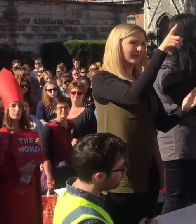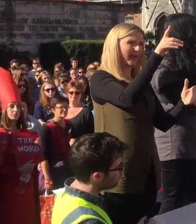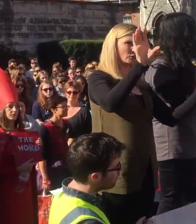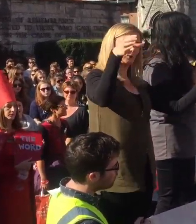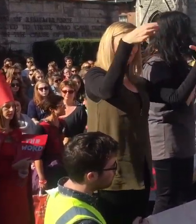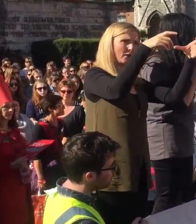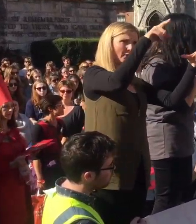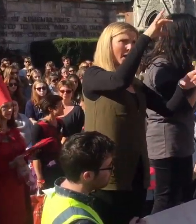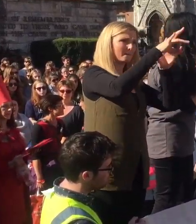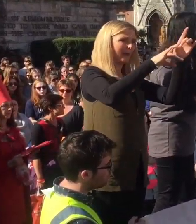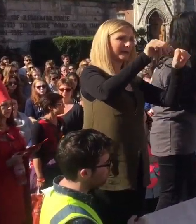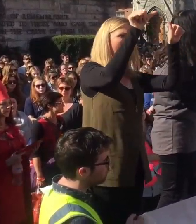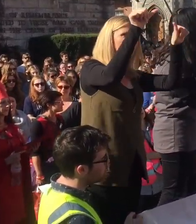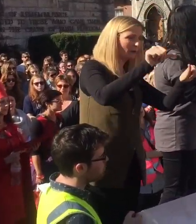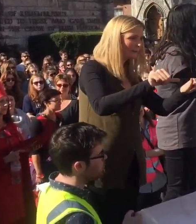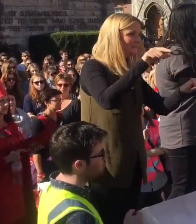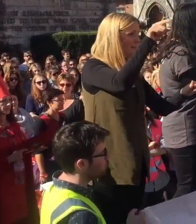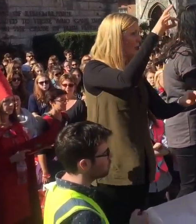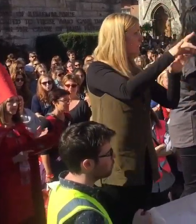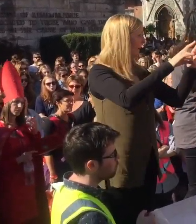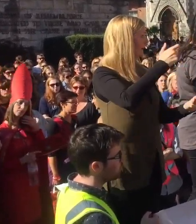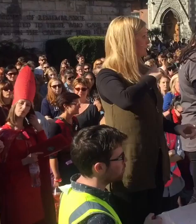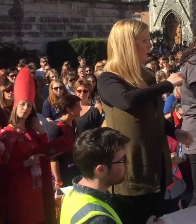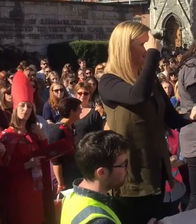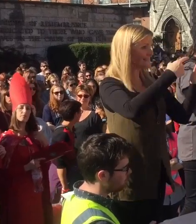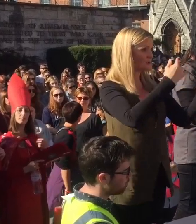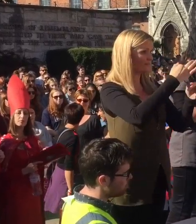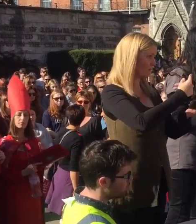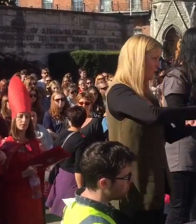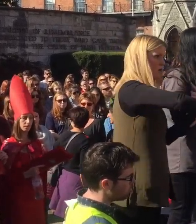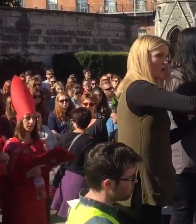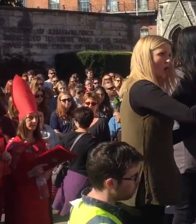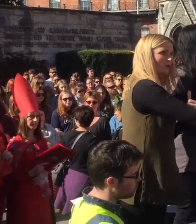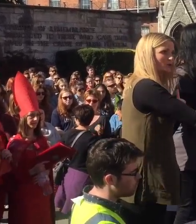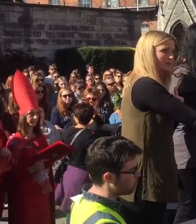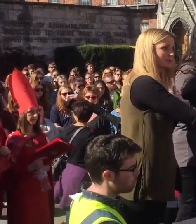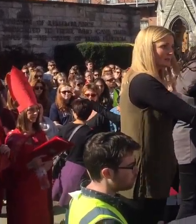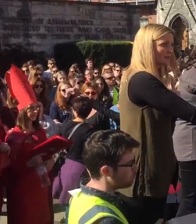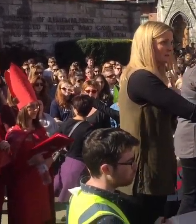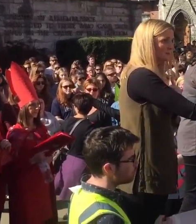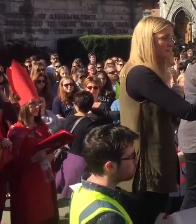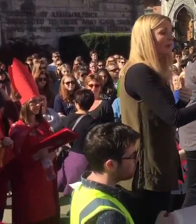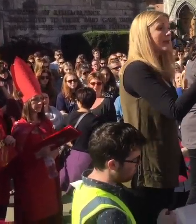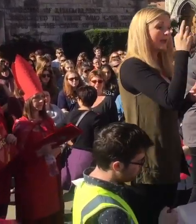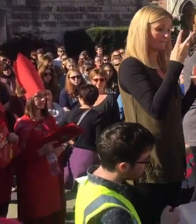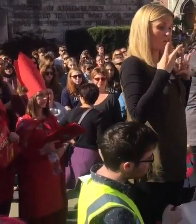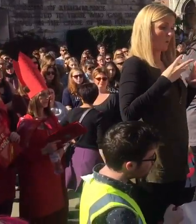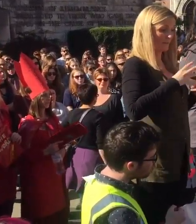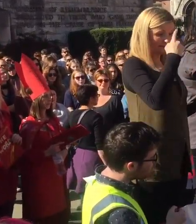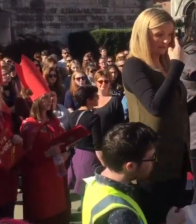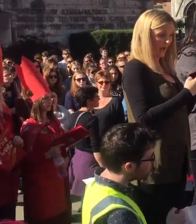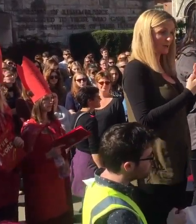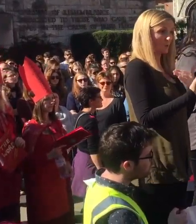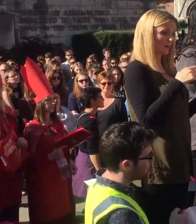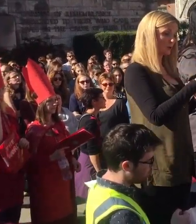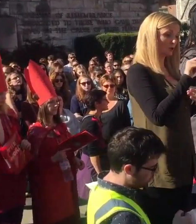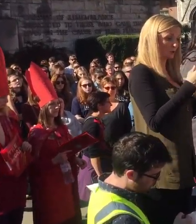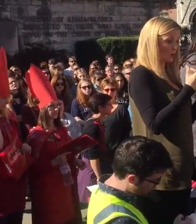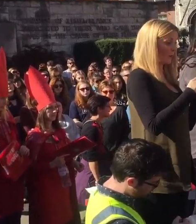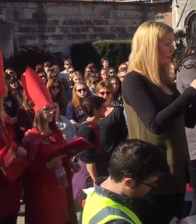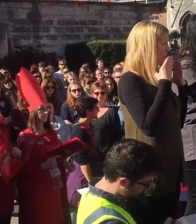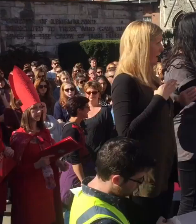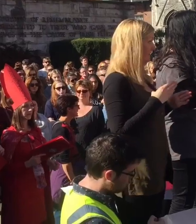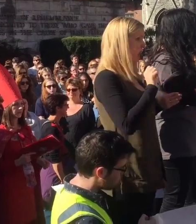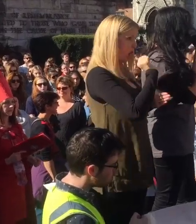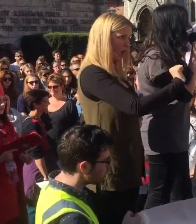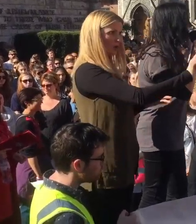make agreements, personal decisions for somebody else? What a woman chooses to do with her body is her choice and